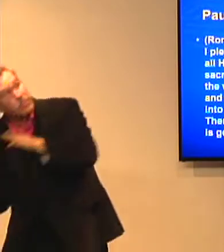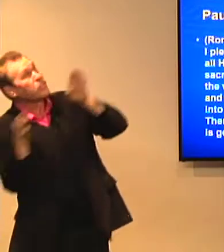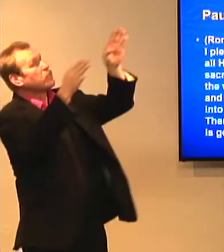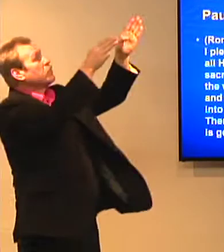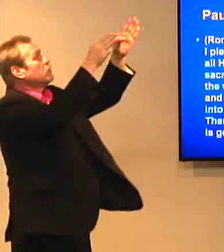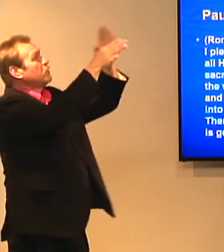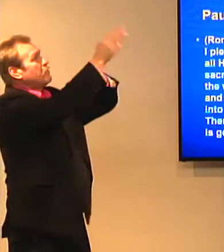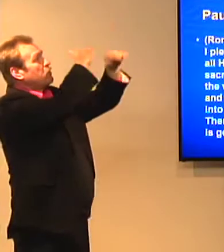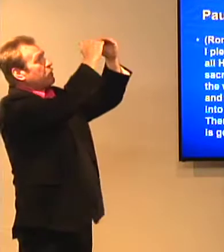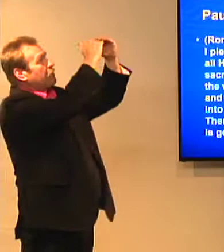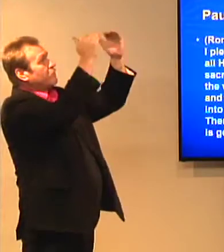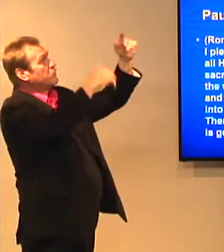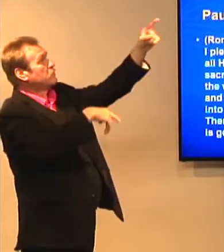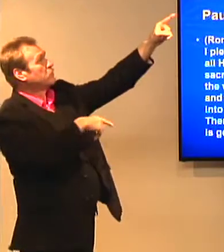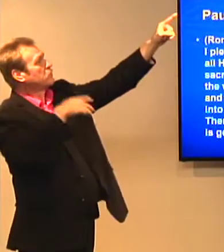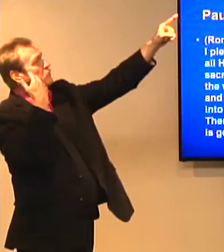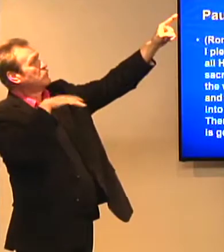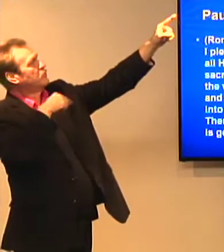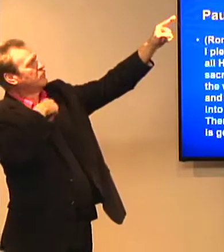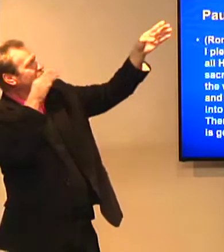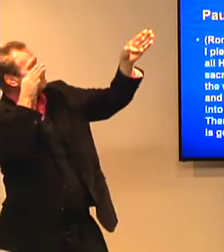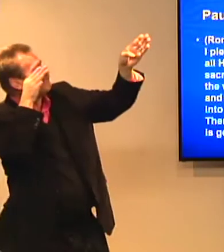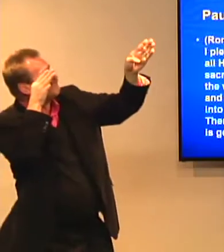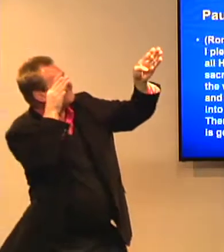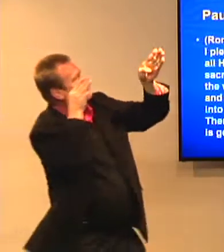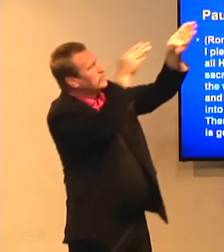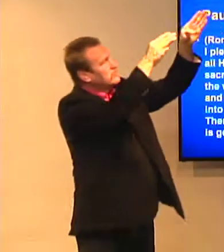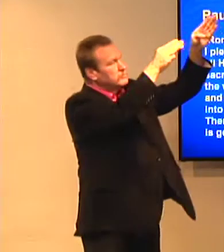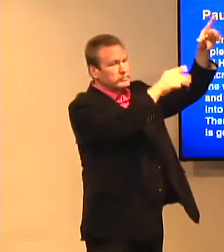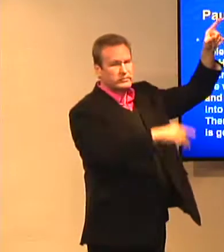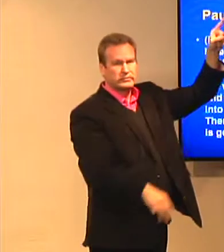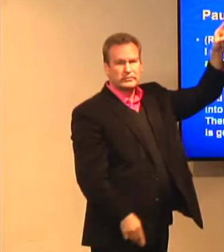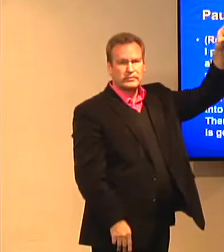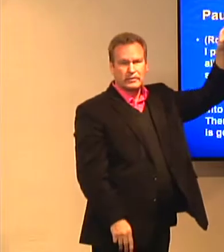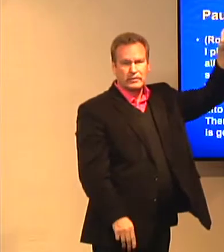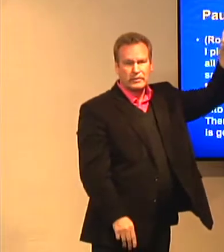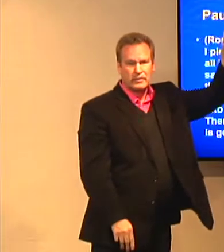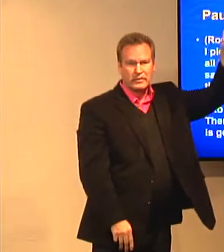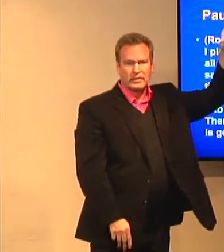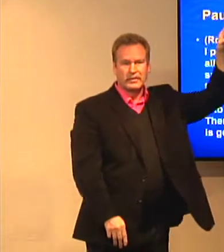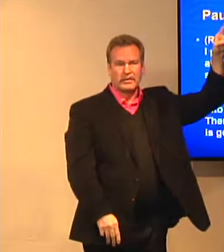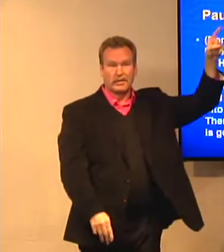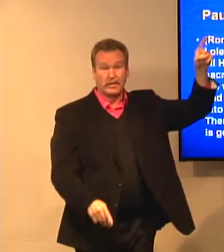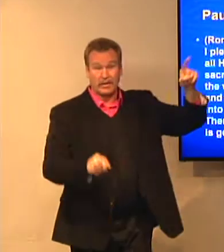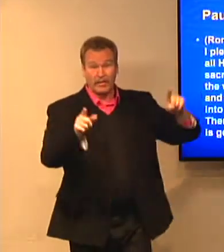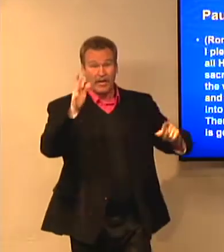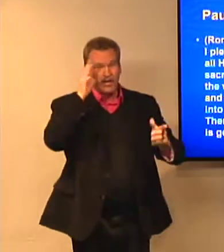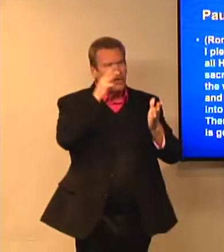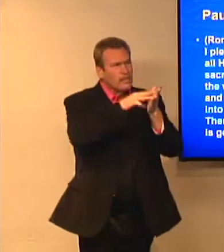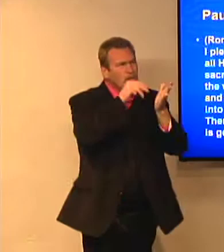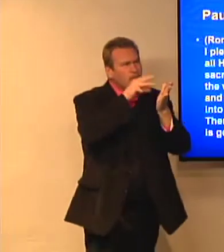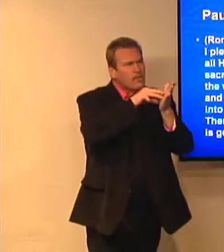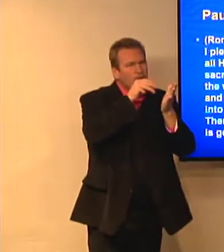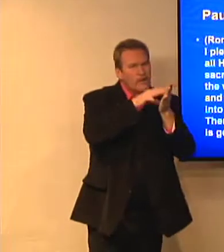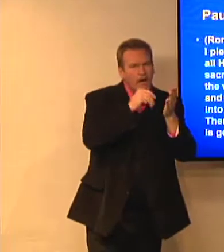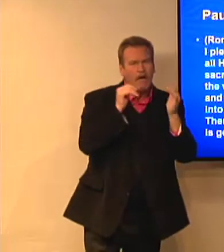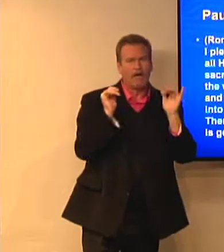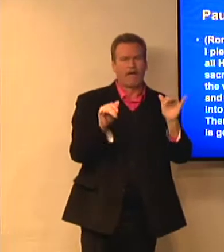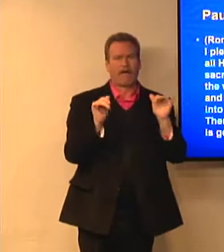things. But instead, you're focused on heaven, and that's your goal. And God's going to change the way you think. And then